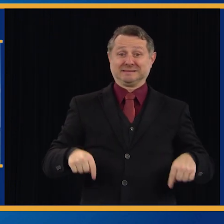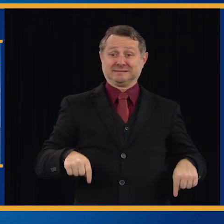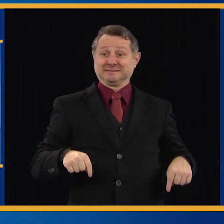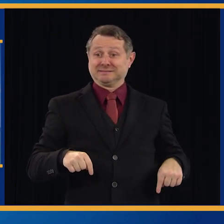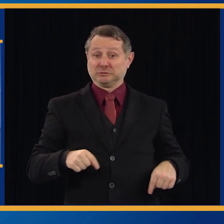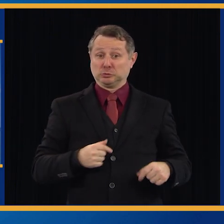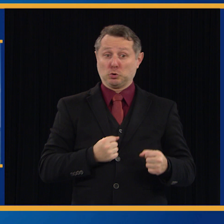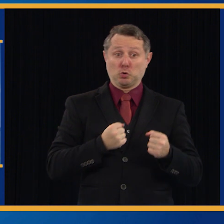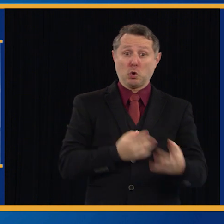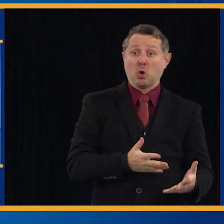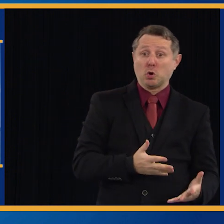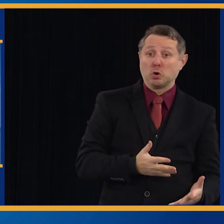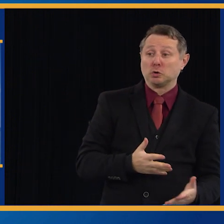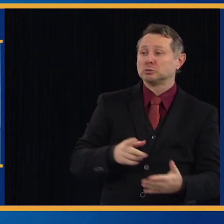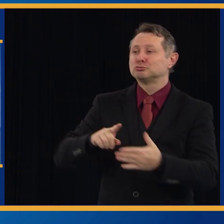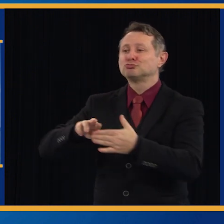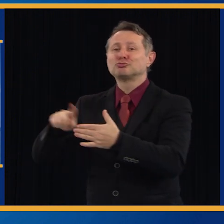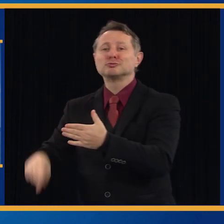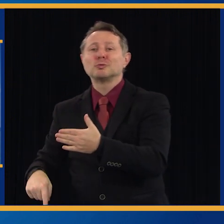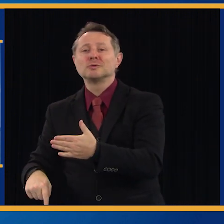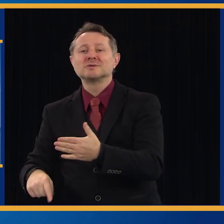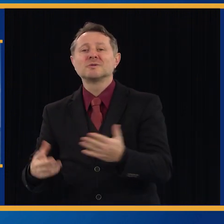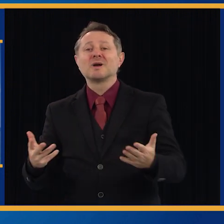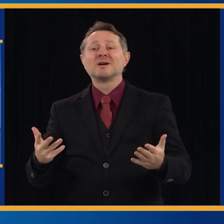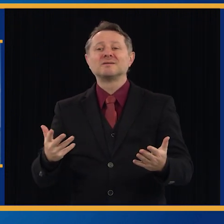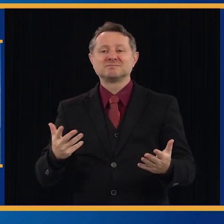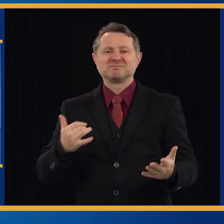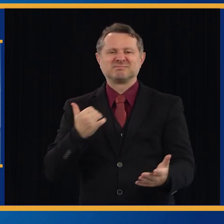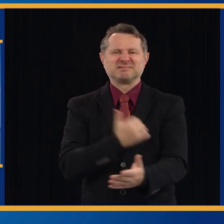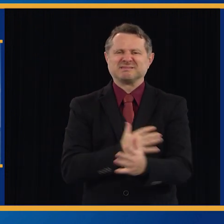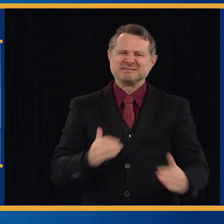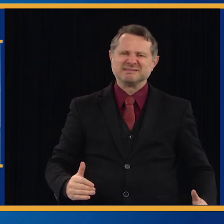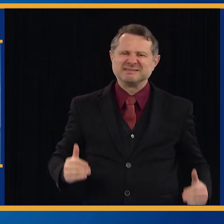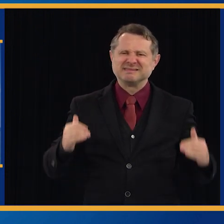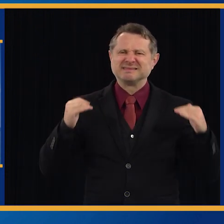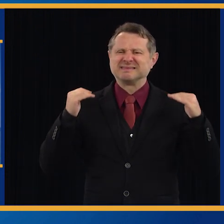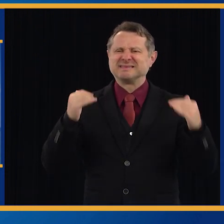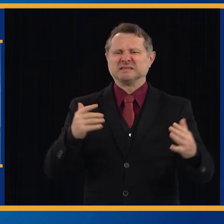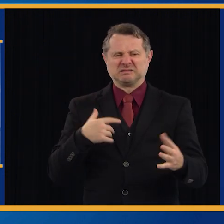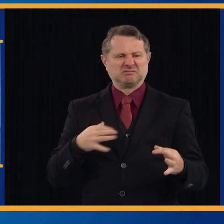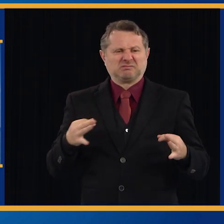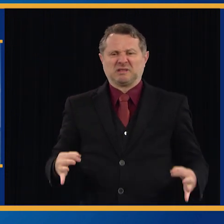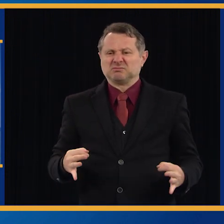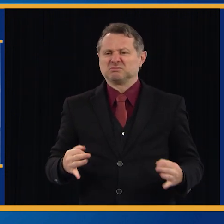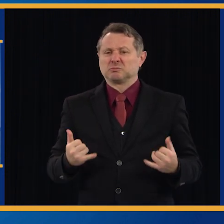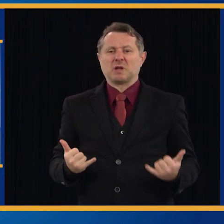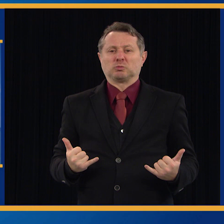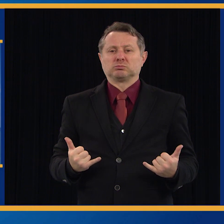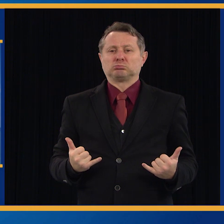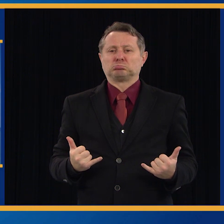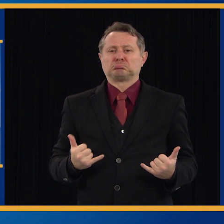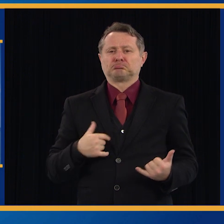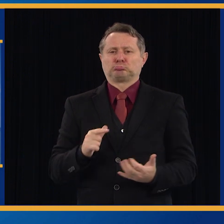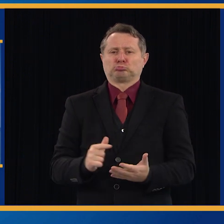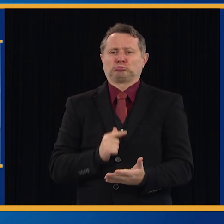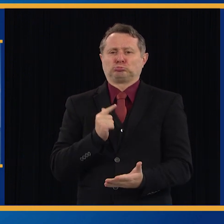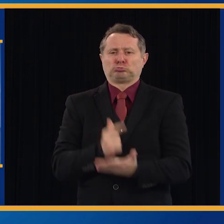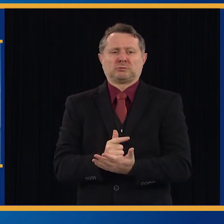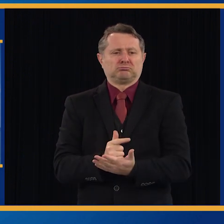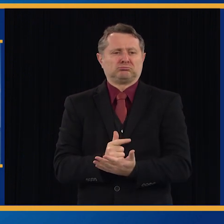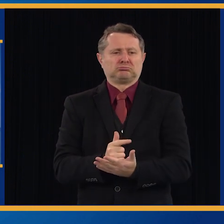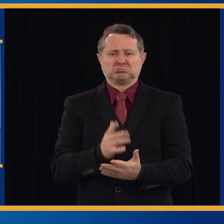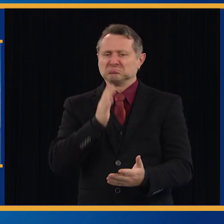steroids. What we do today will determine tomorrow. And we're not going